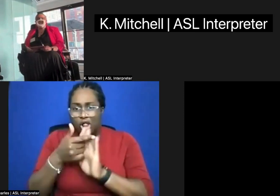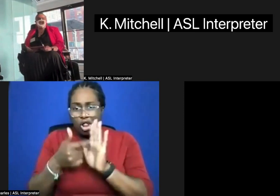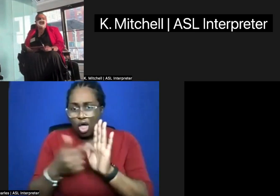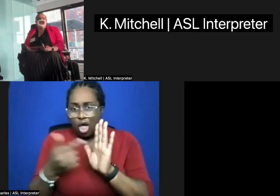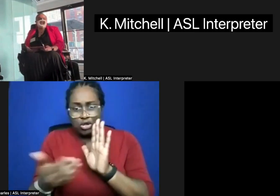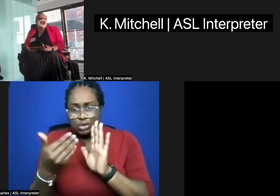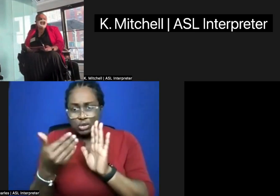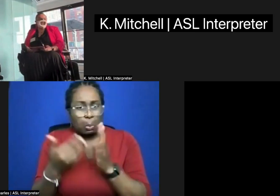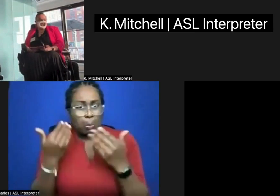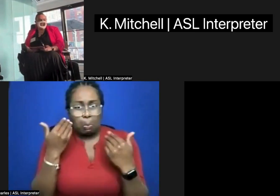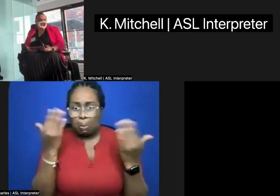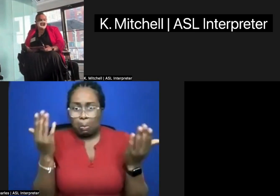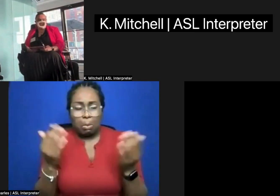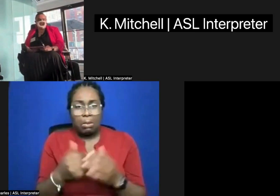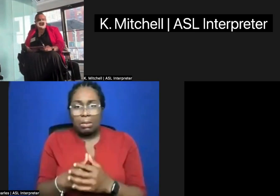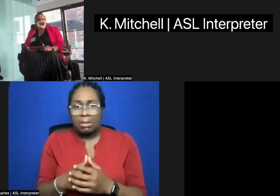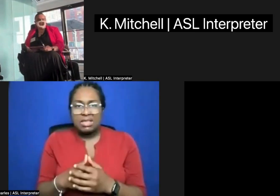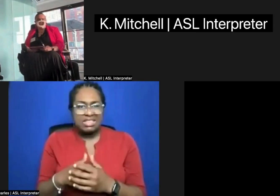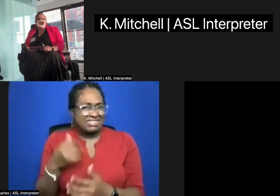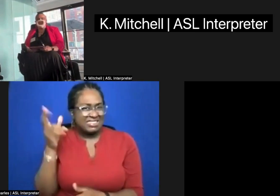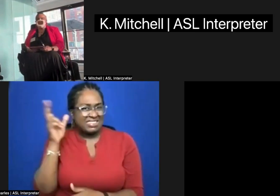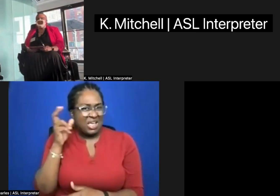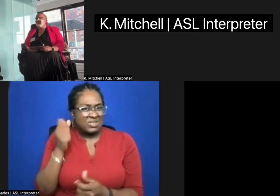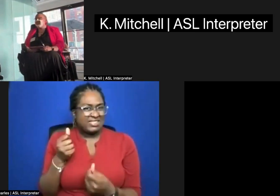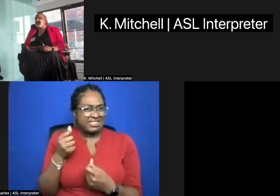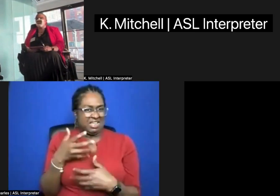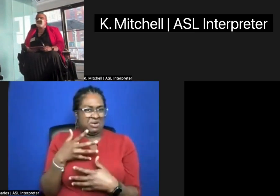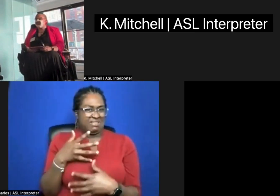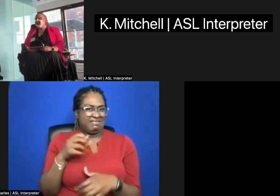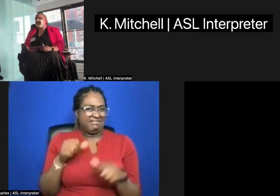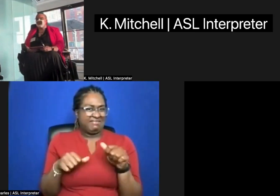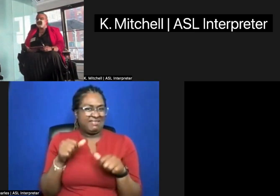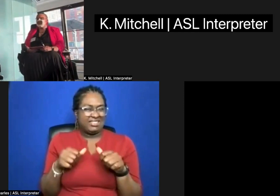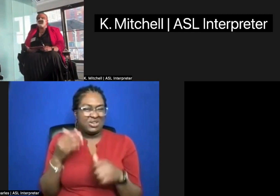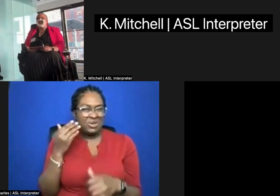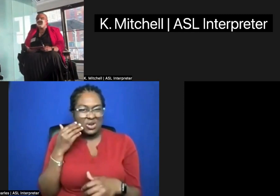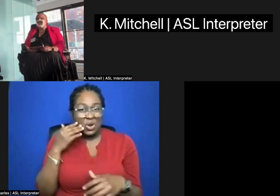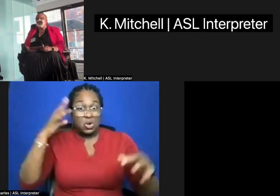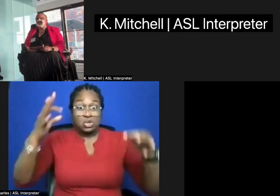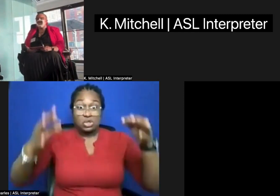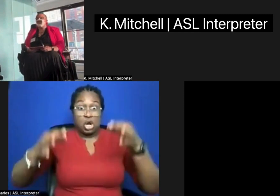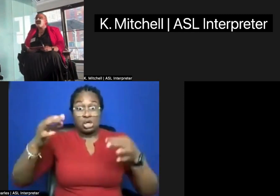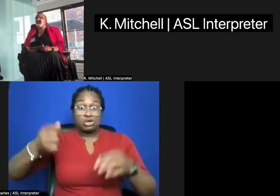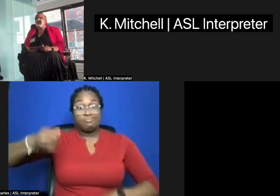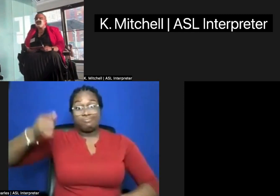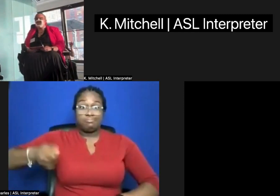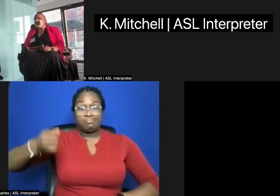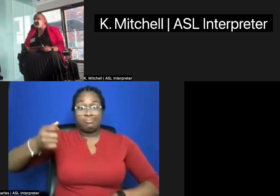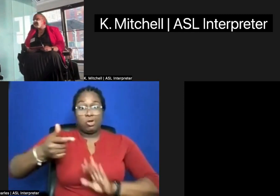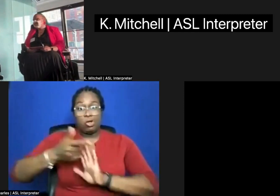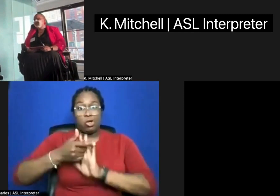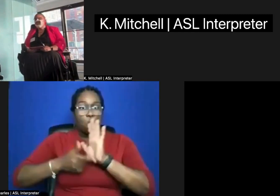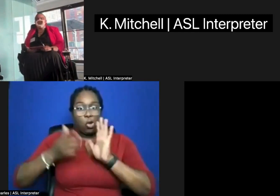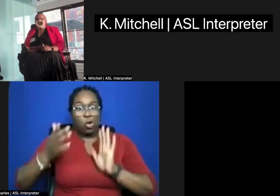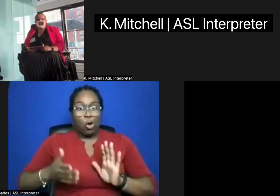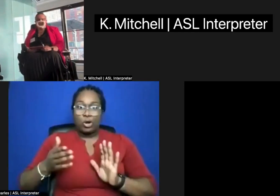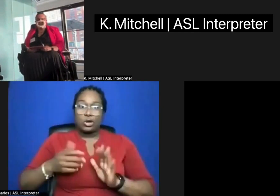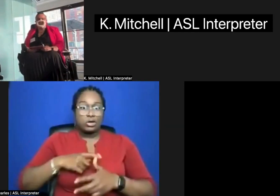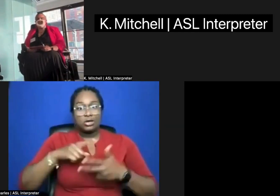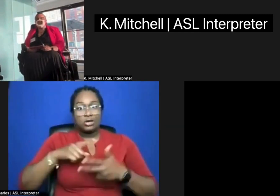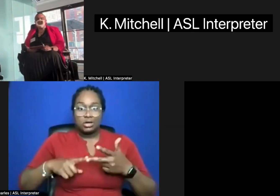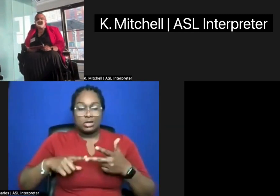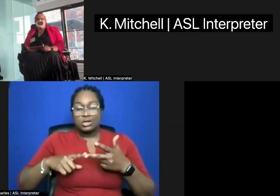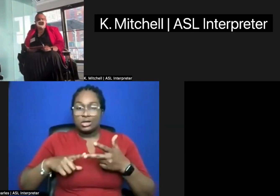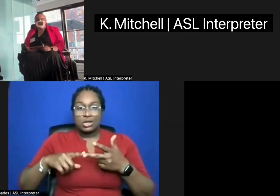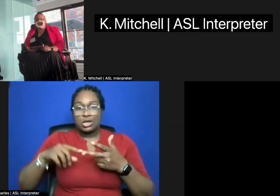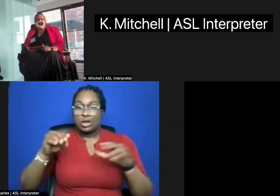And it sounds so scary, when you talk about judges and lawyers and subpoenas and summons Emotions. and motions,